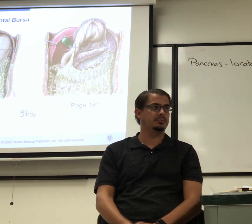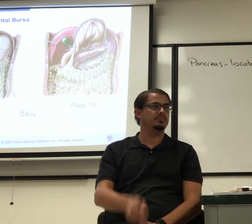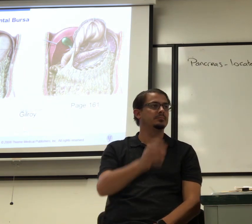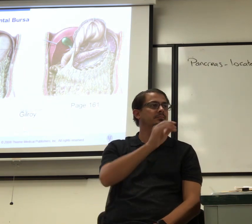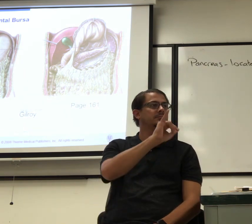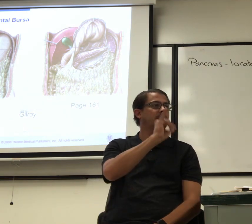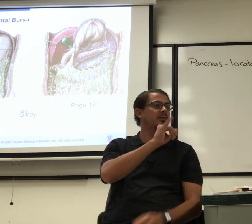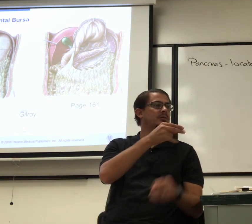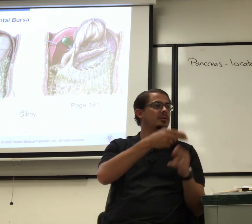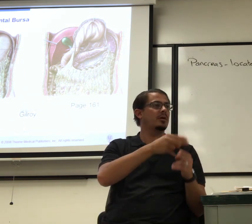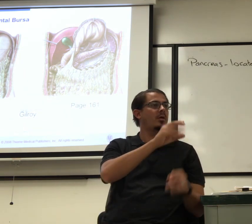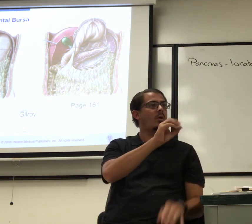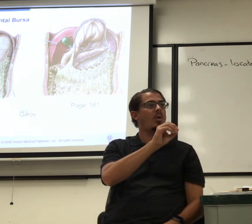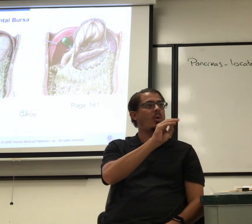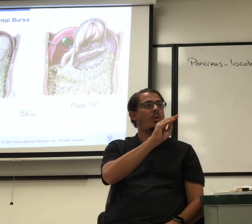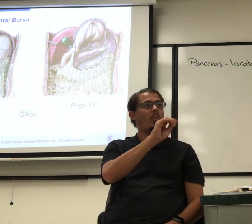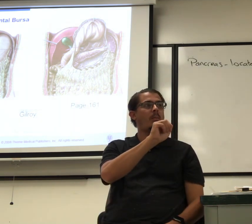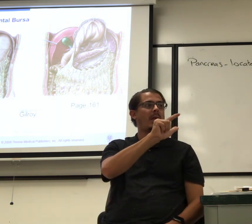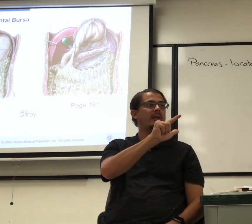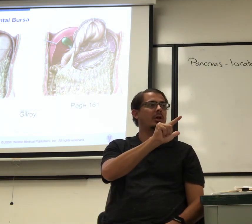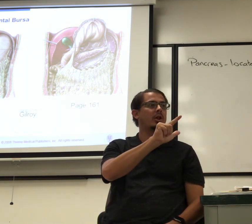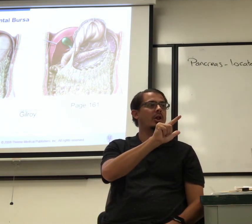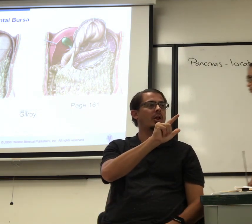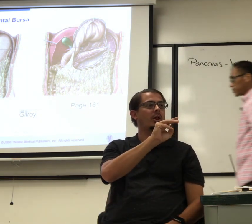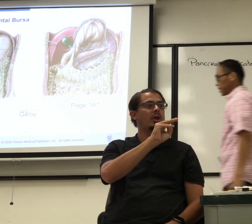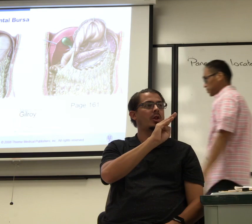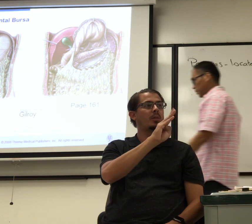in the lesser sac.